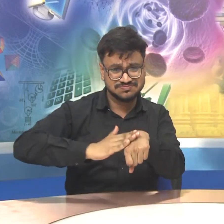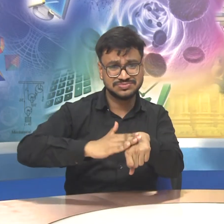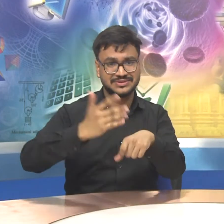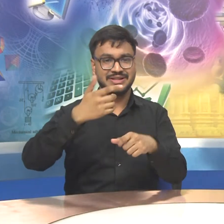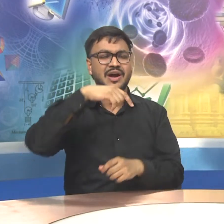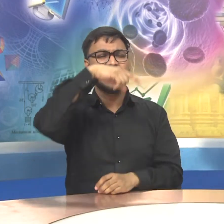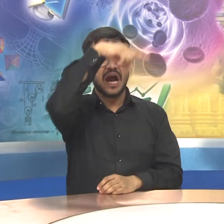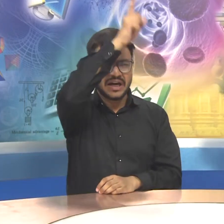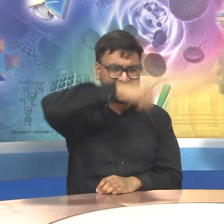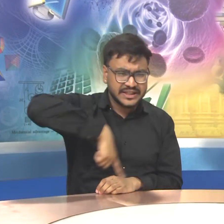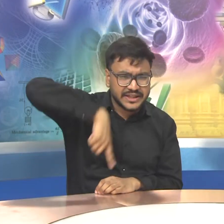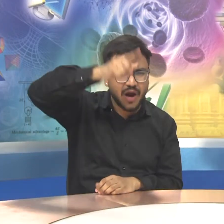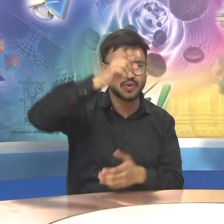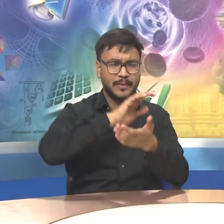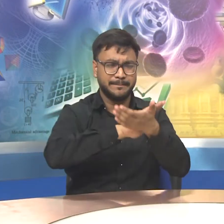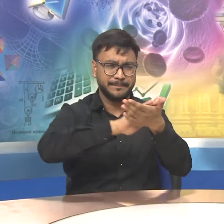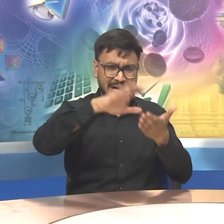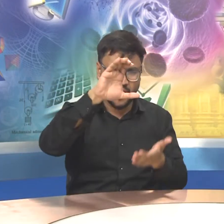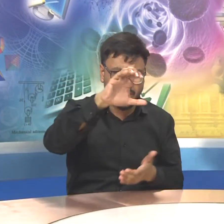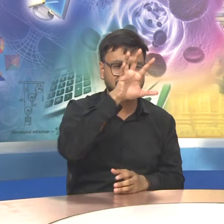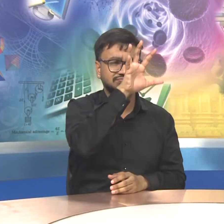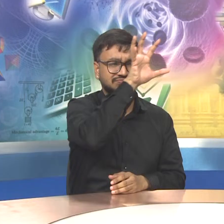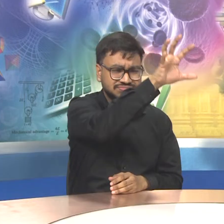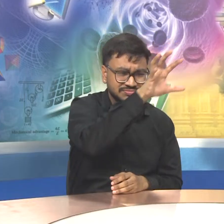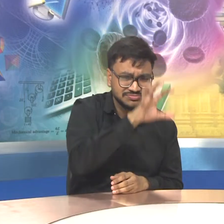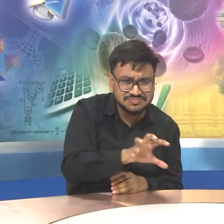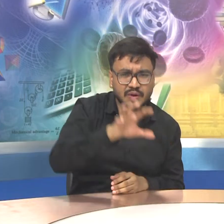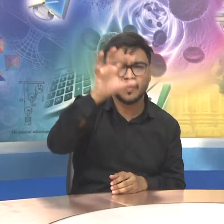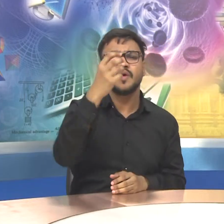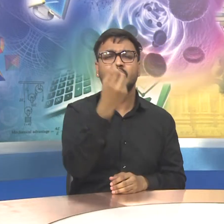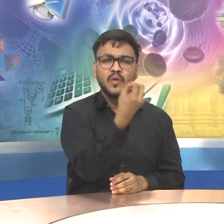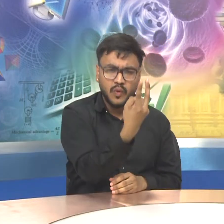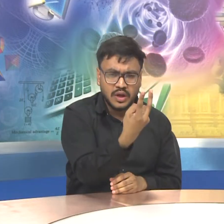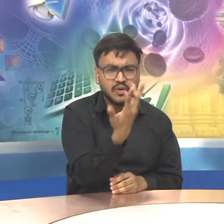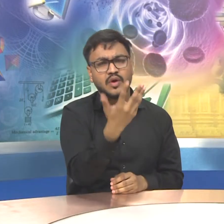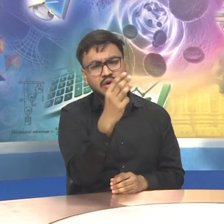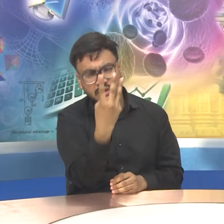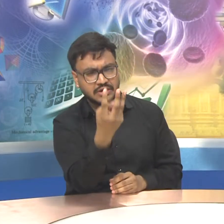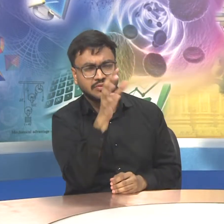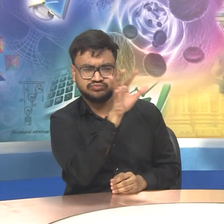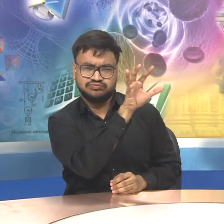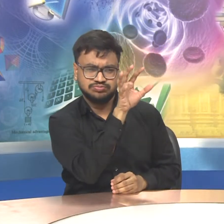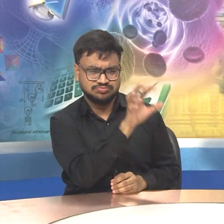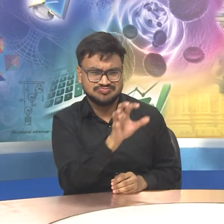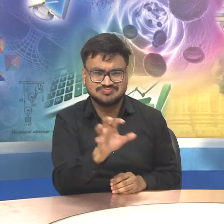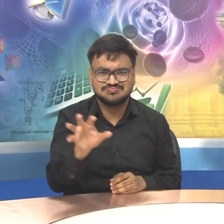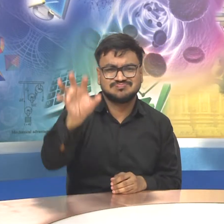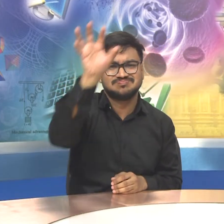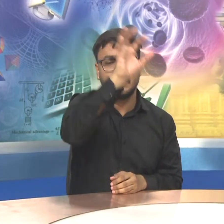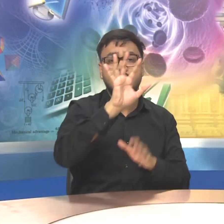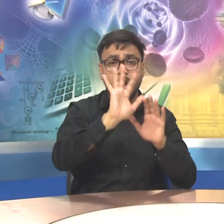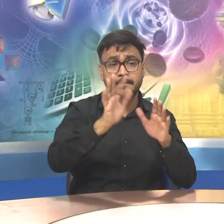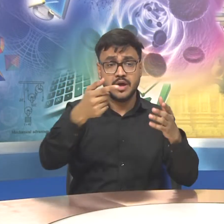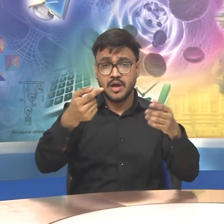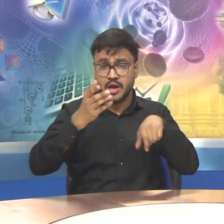he or she has been for at least 5 years a judge of as